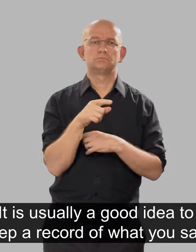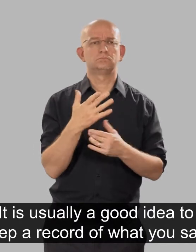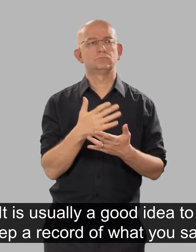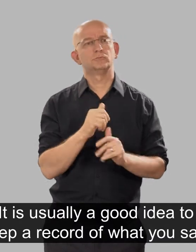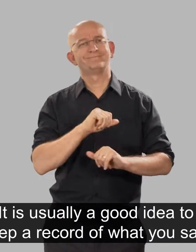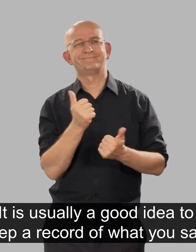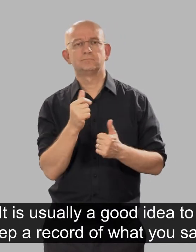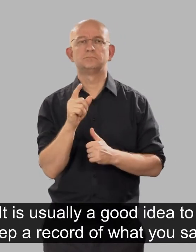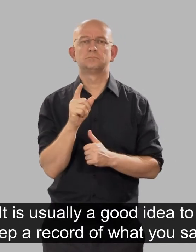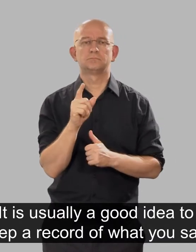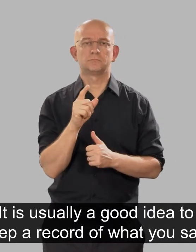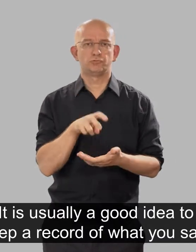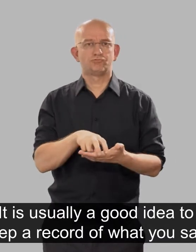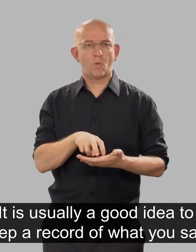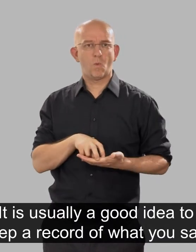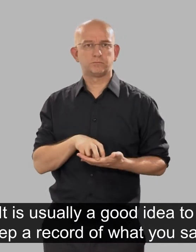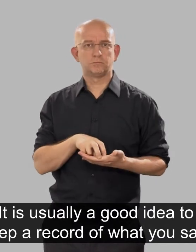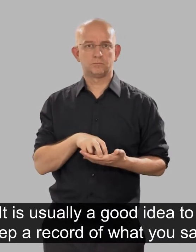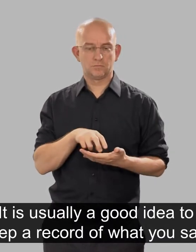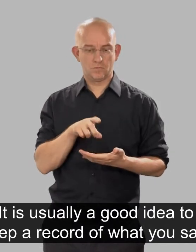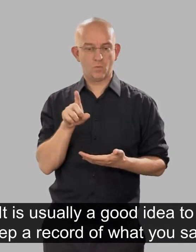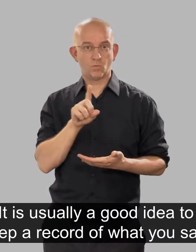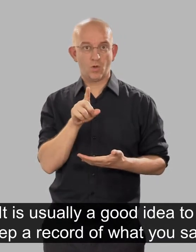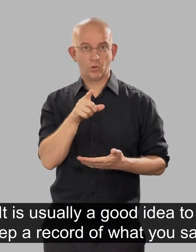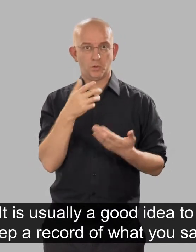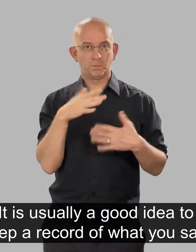It's usually a good idea to keep a record of what you said